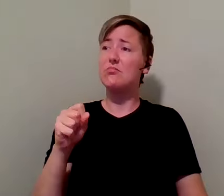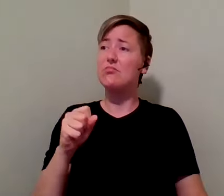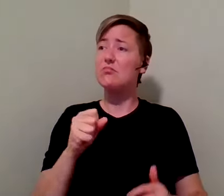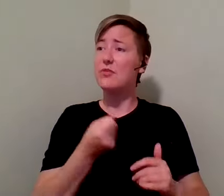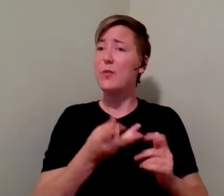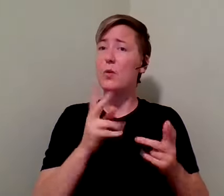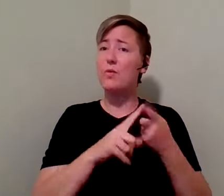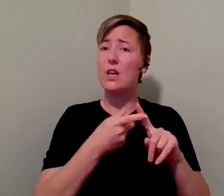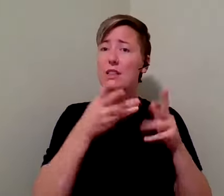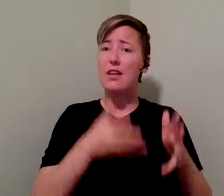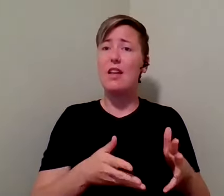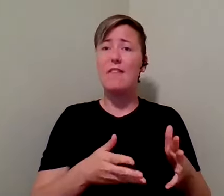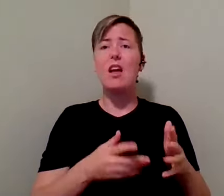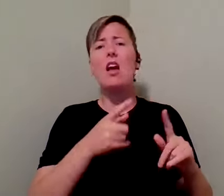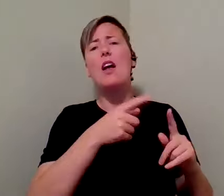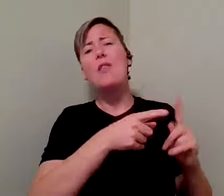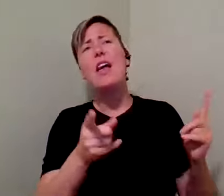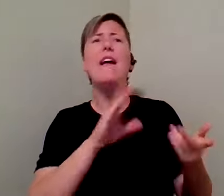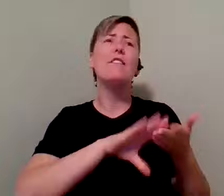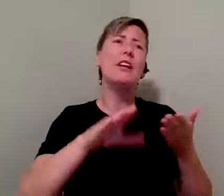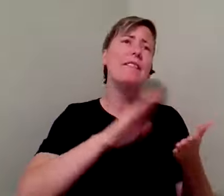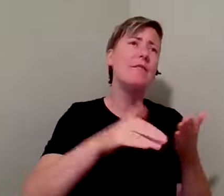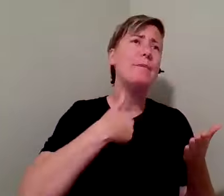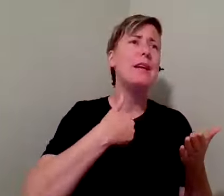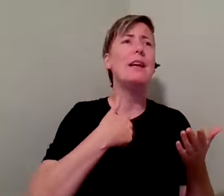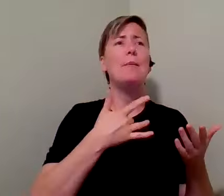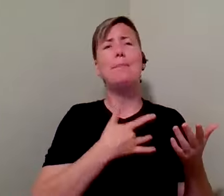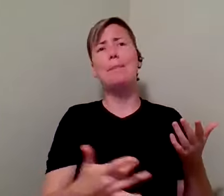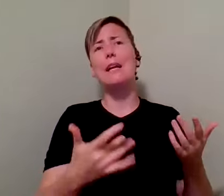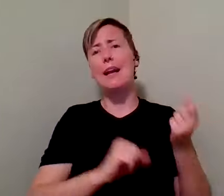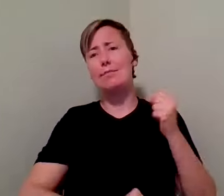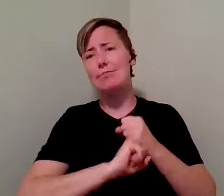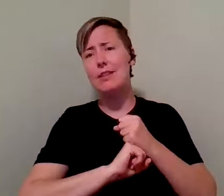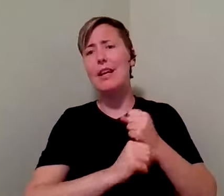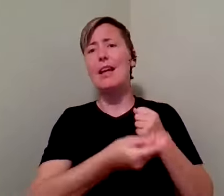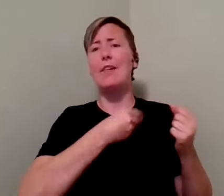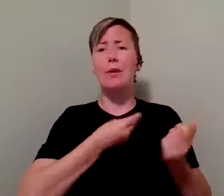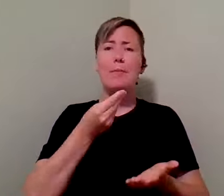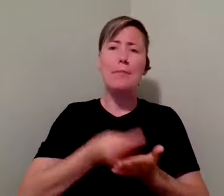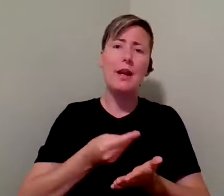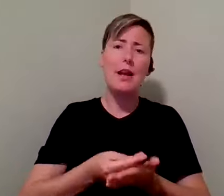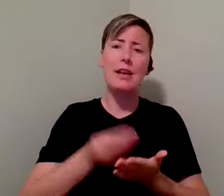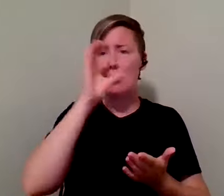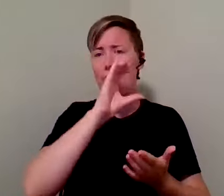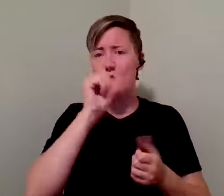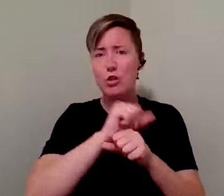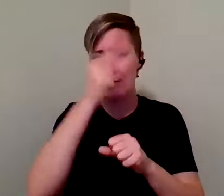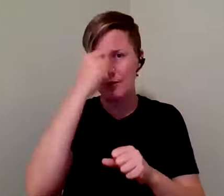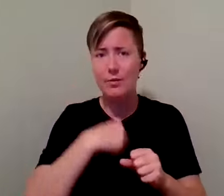said, "Well, they forgive all my crap. They bail me out. They lend me money. They hook me up. They look for jobs. And in